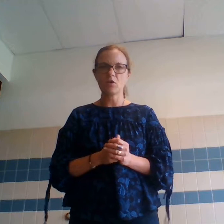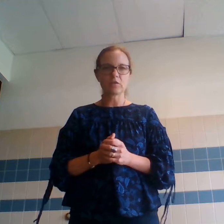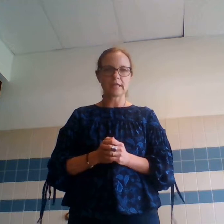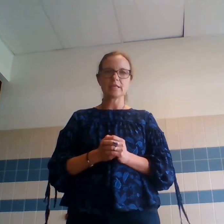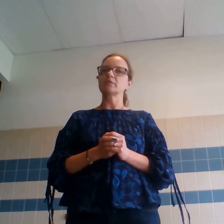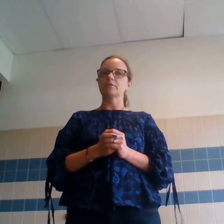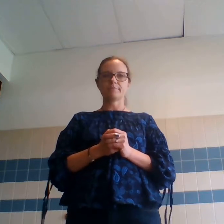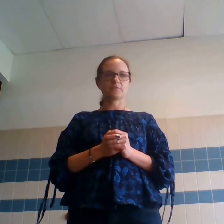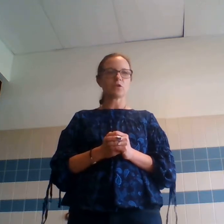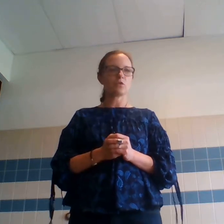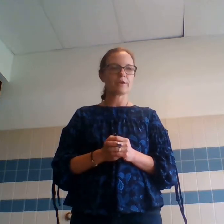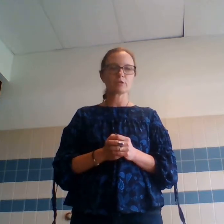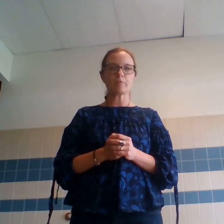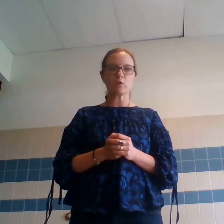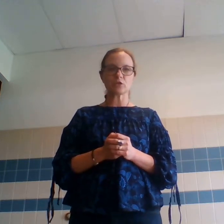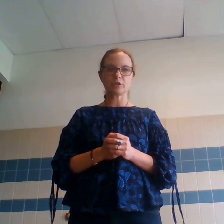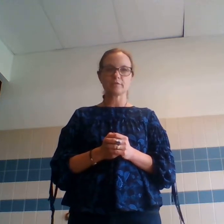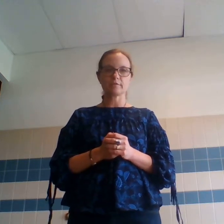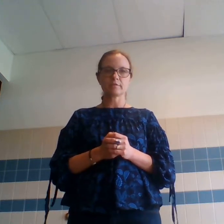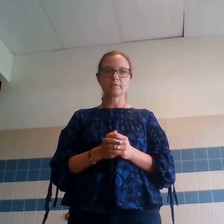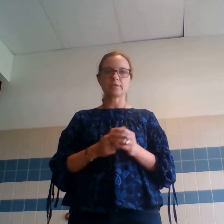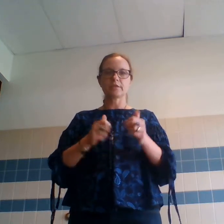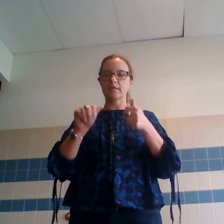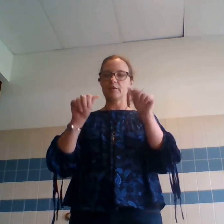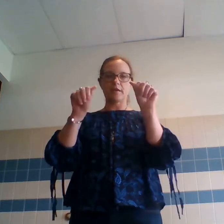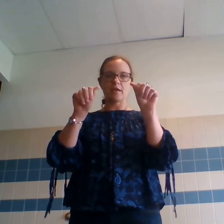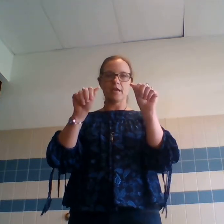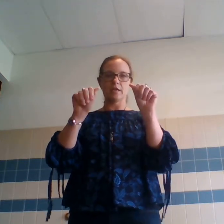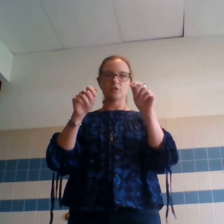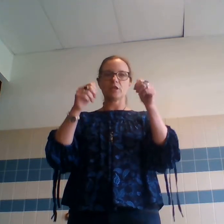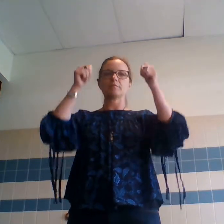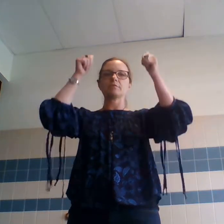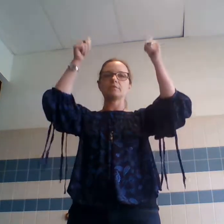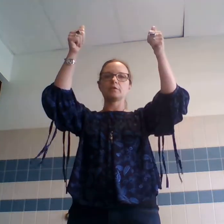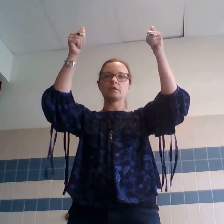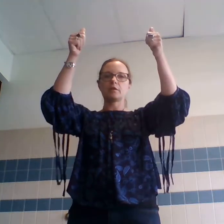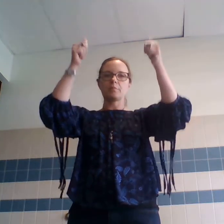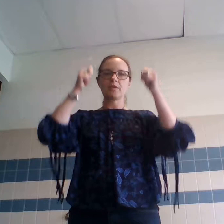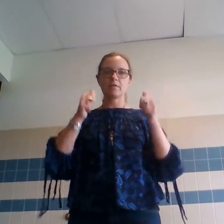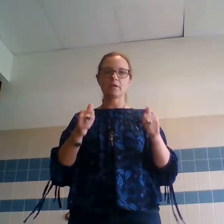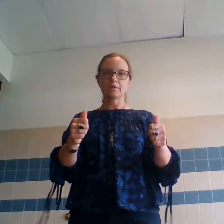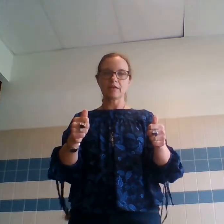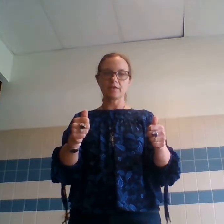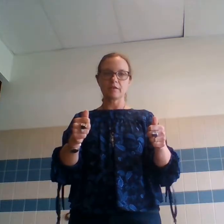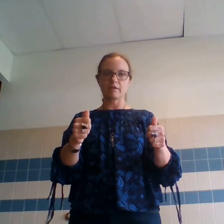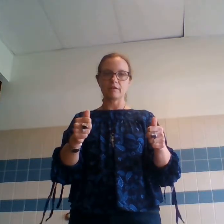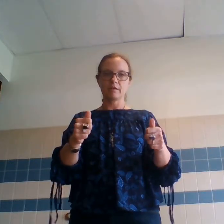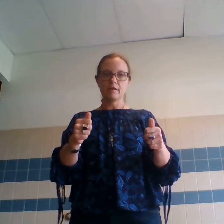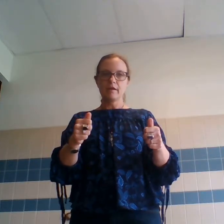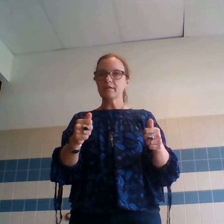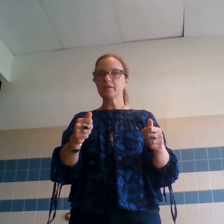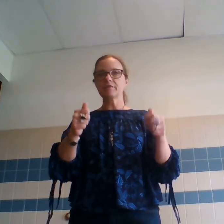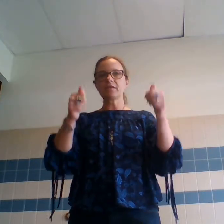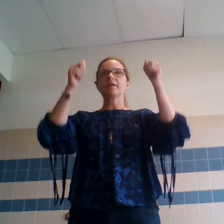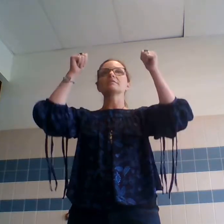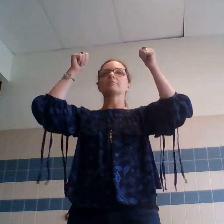whole lot easier. So here's poster. You're going to take your A hand shapes up here and down here. I think of it as